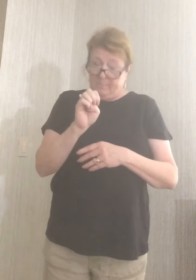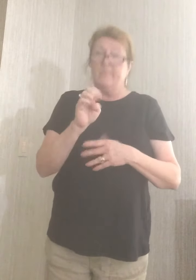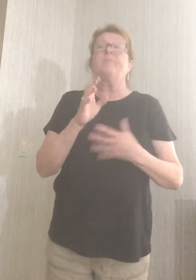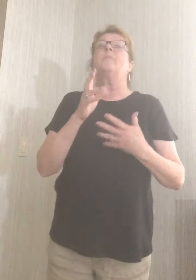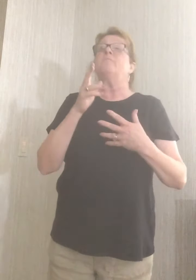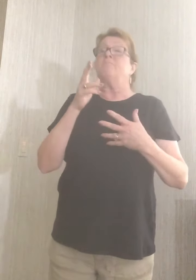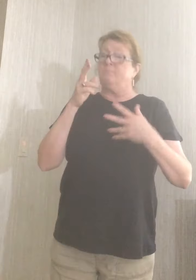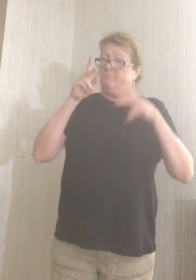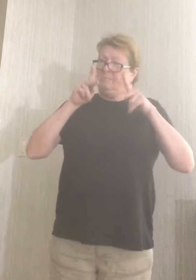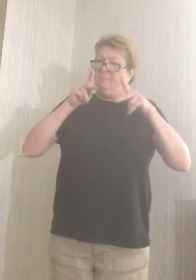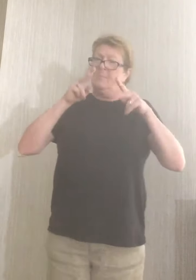time before they arrived.